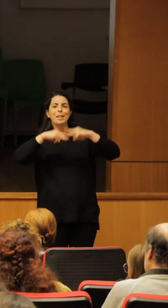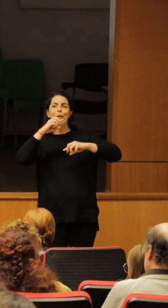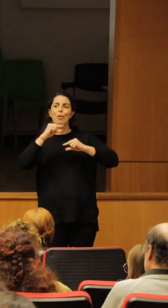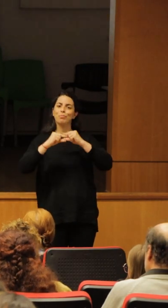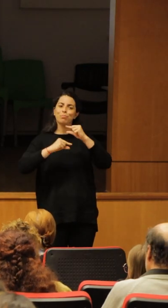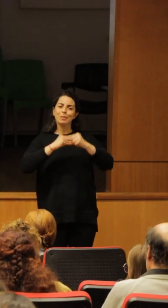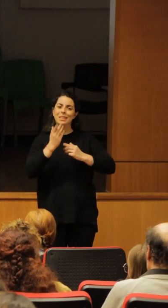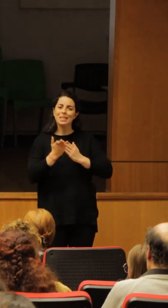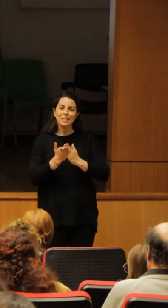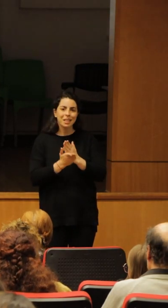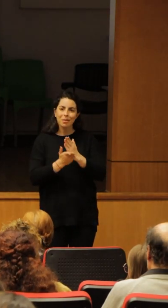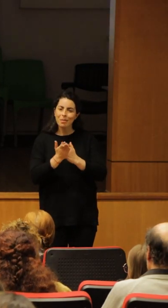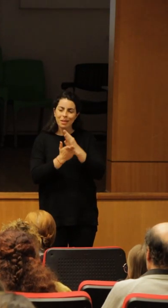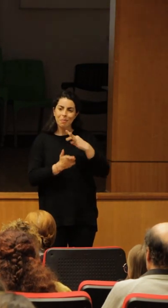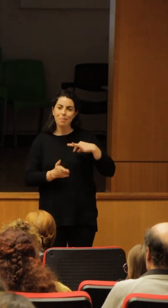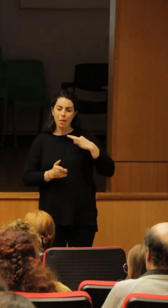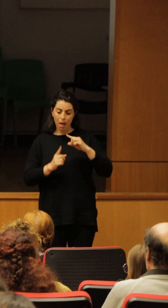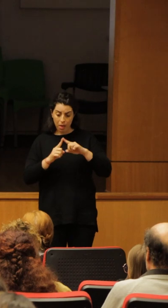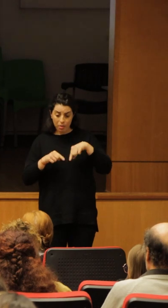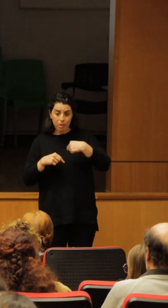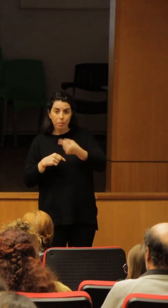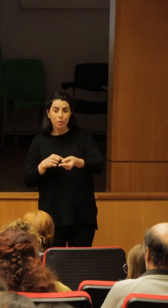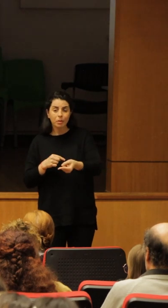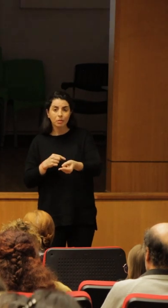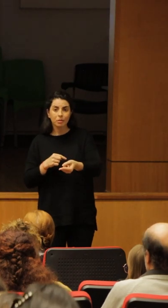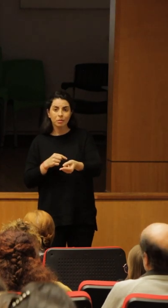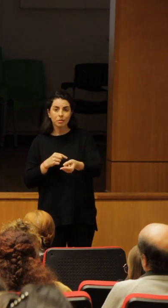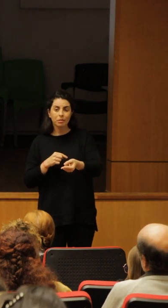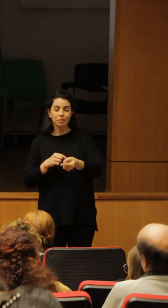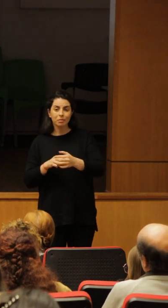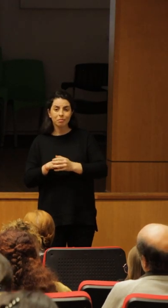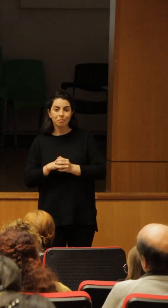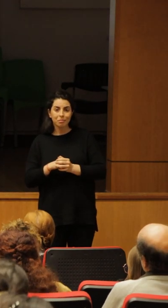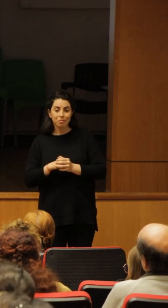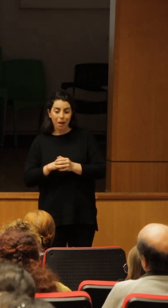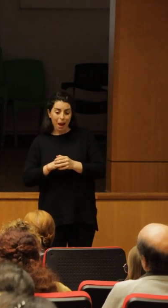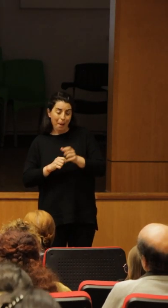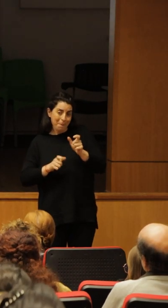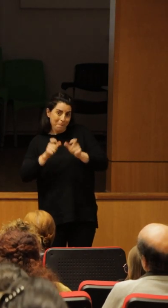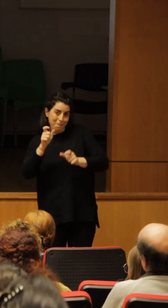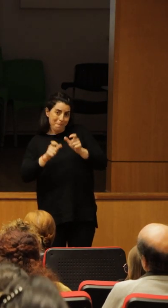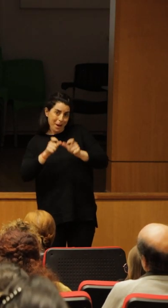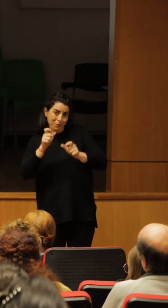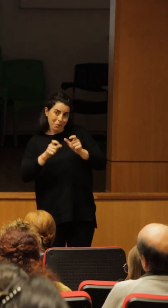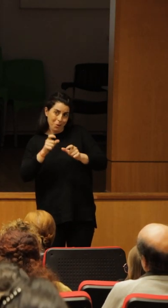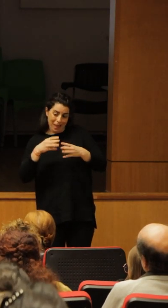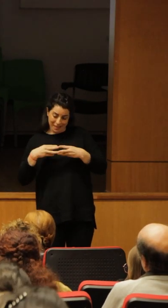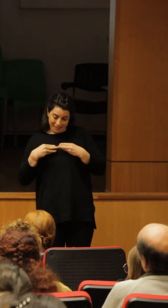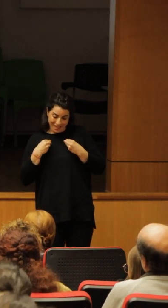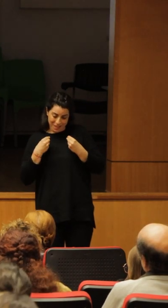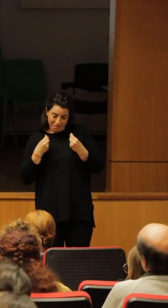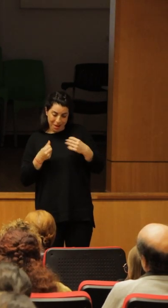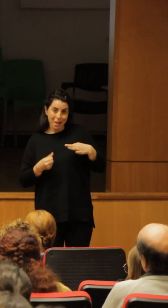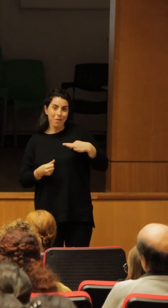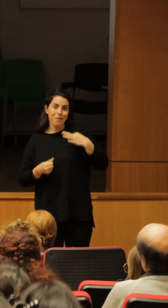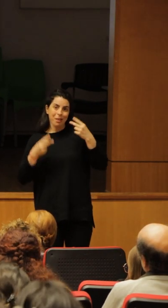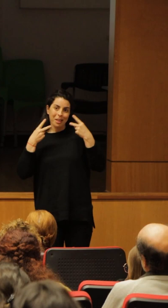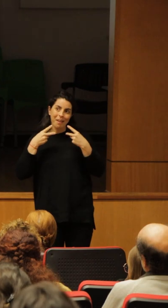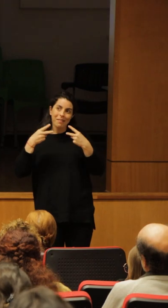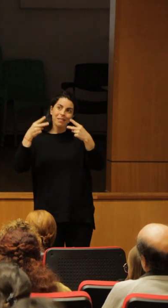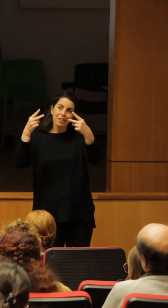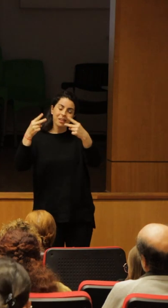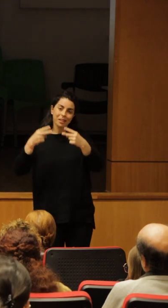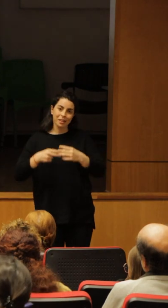And so what's next? ¿Y qué sigue? For somebody for whom life is a journey. Para alguien que vea la vida como una travesía o un viaje.